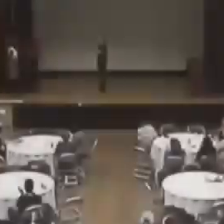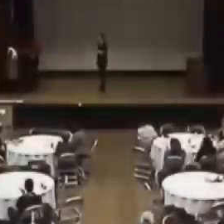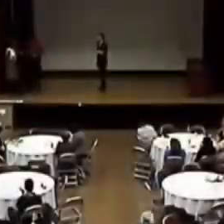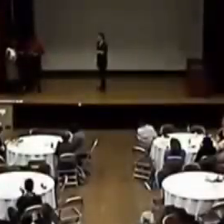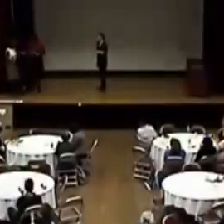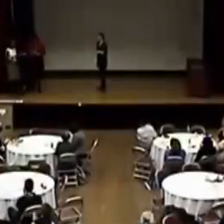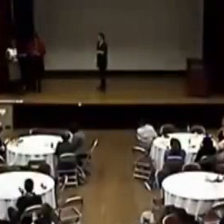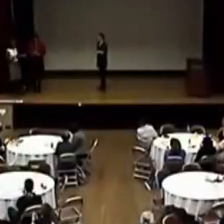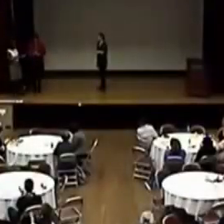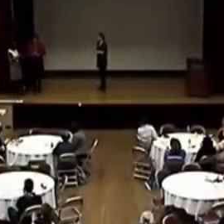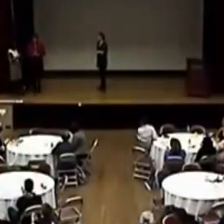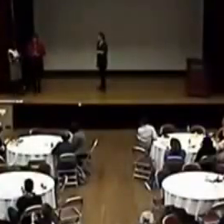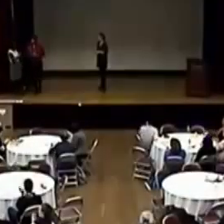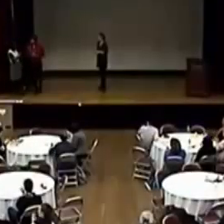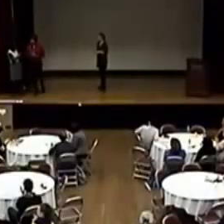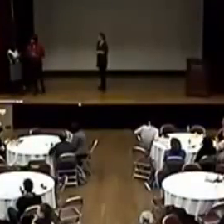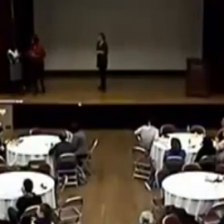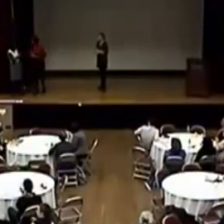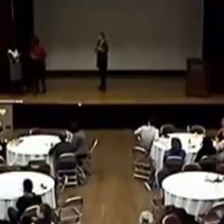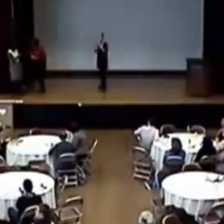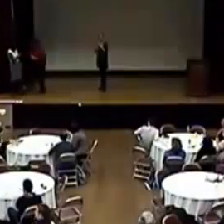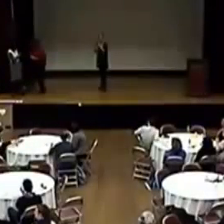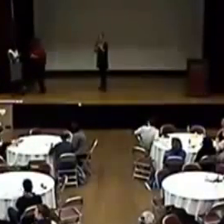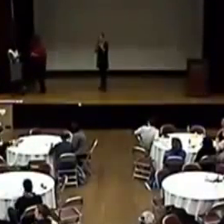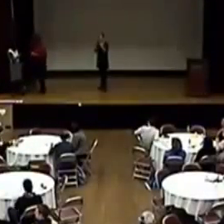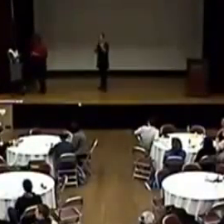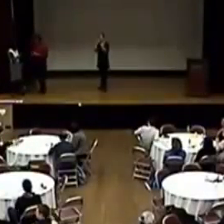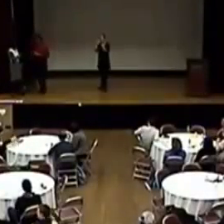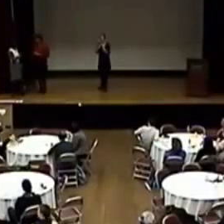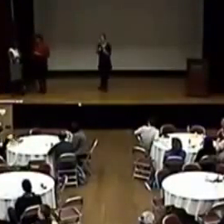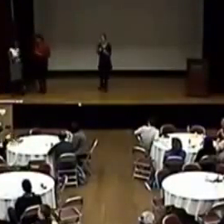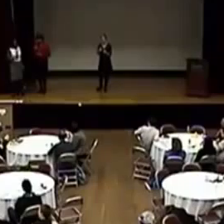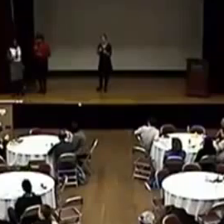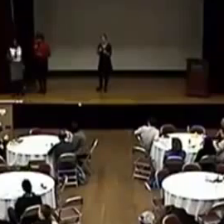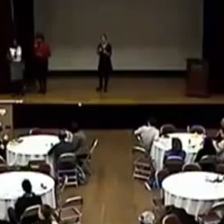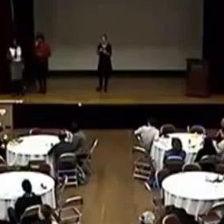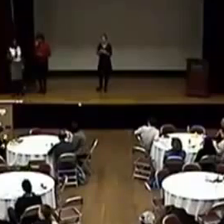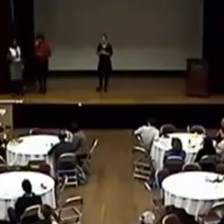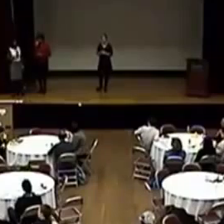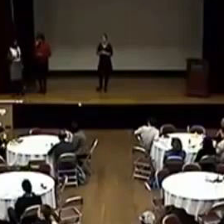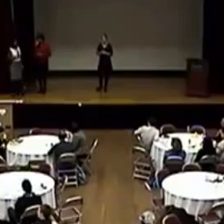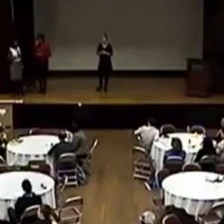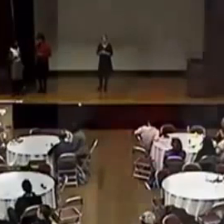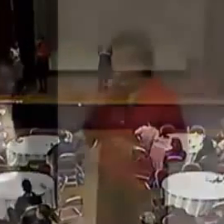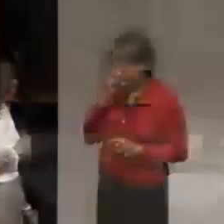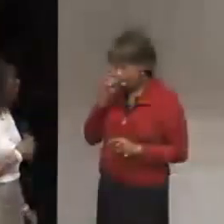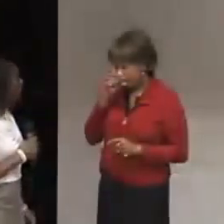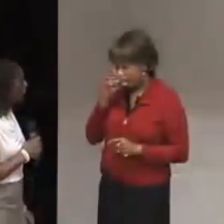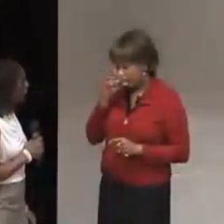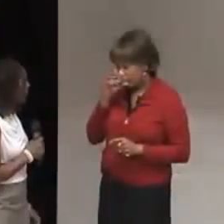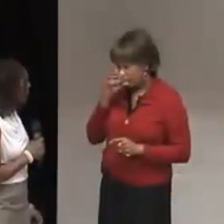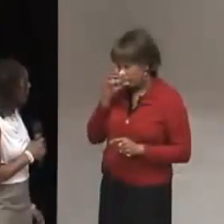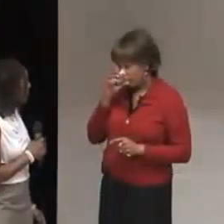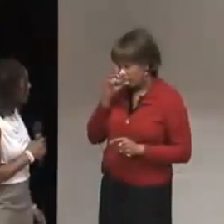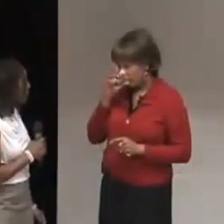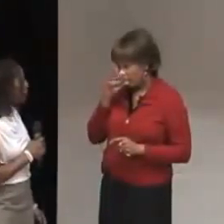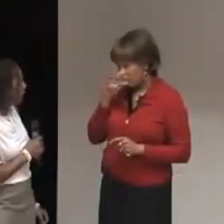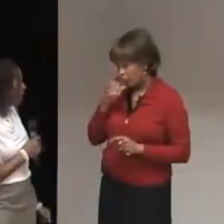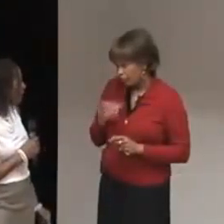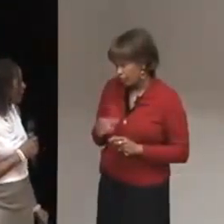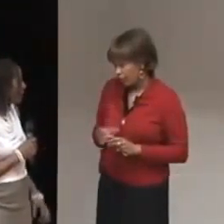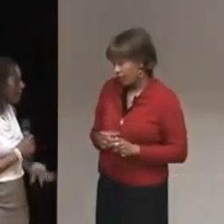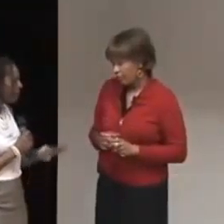I'm staying. I just want to say thank you so much for coming. And, you know, when you said, if we don't figure it out,